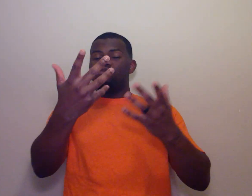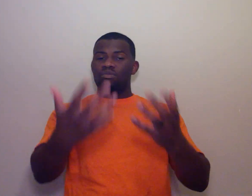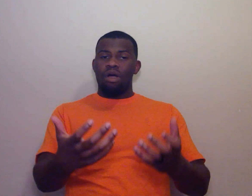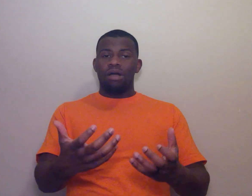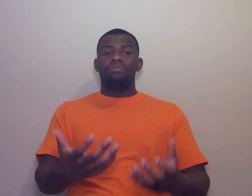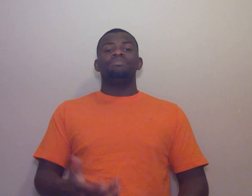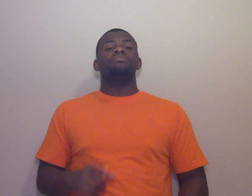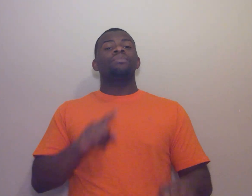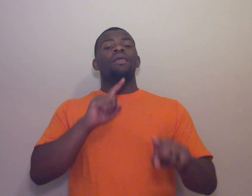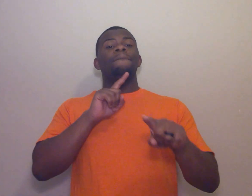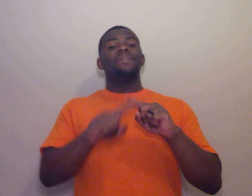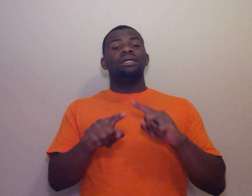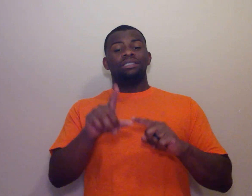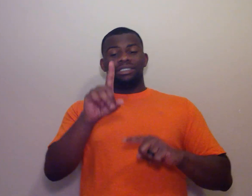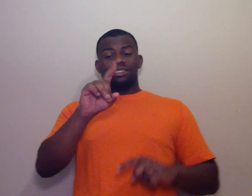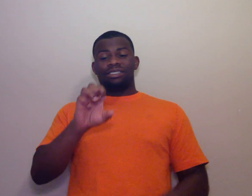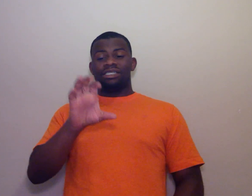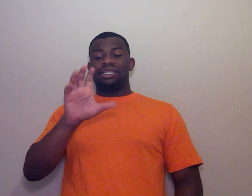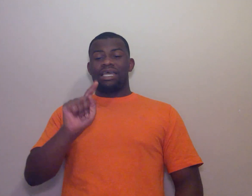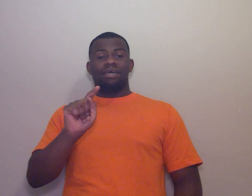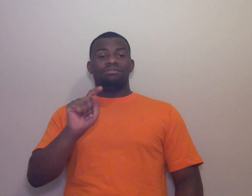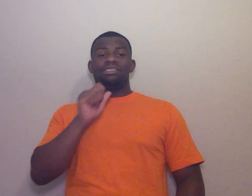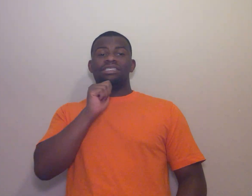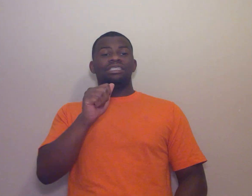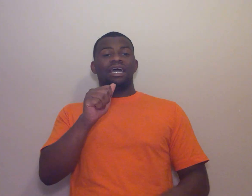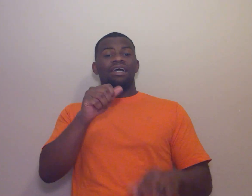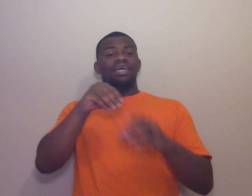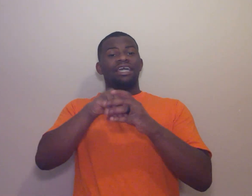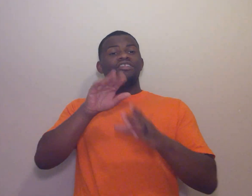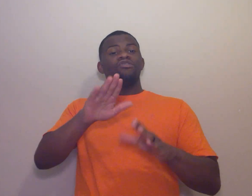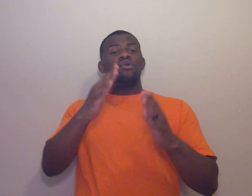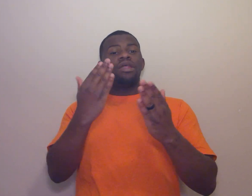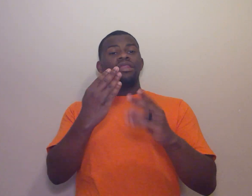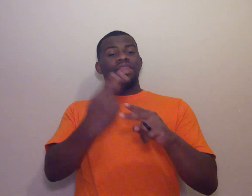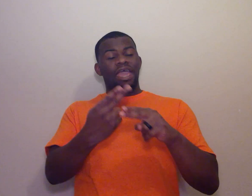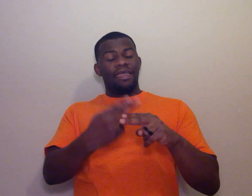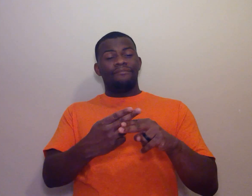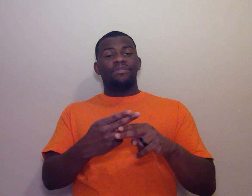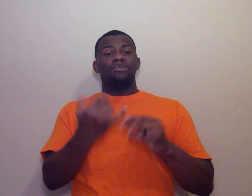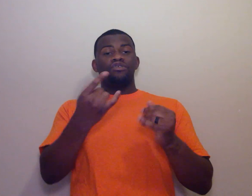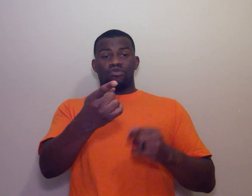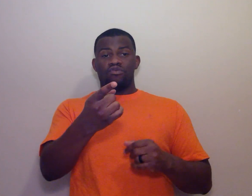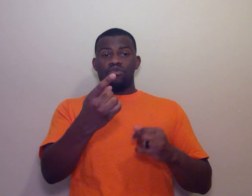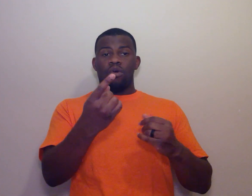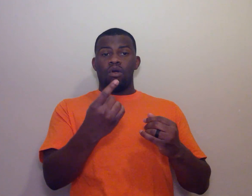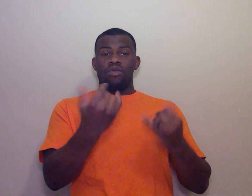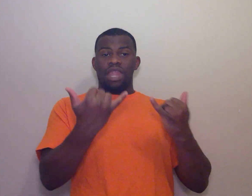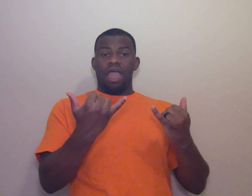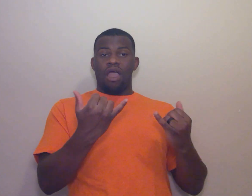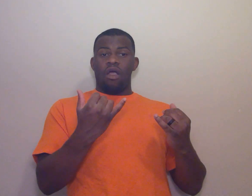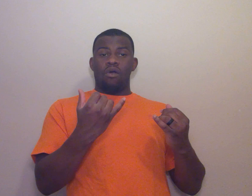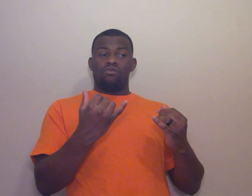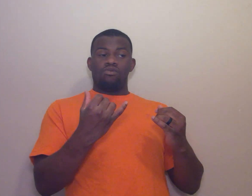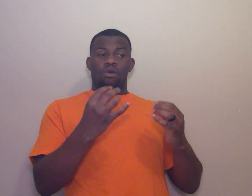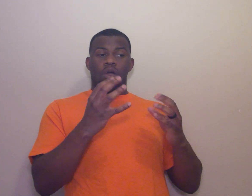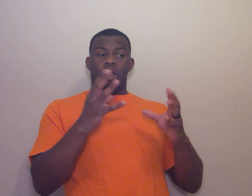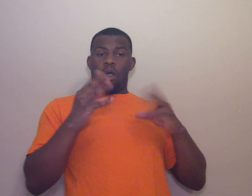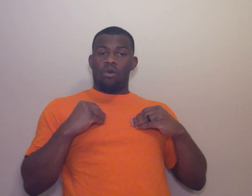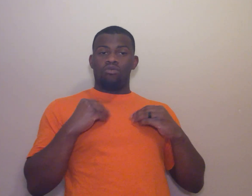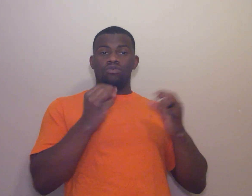the debt does not go in your name. You now own the real estate, but the debt stays in the existing seller's name. Wow,